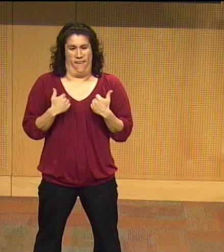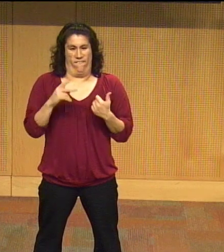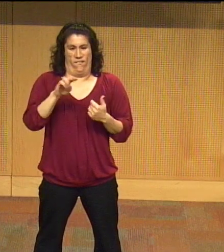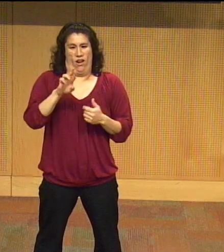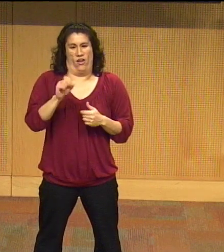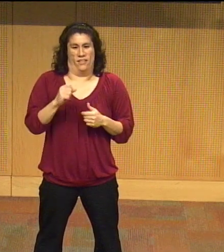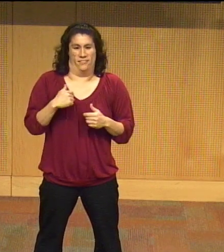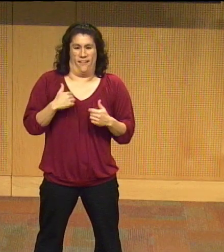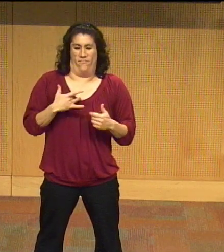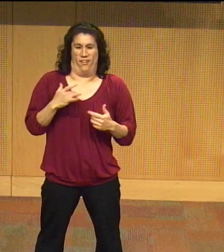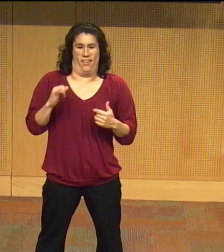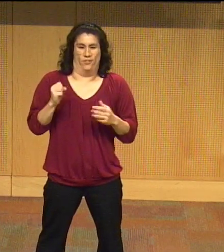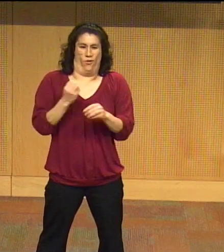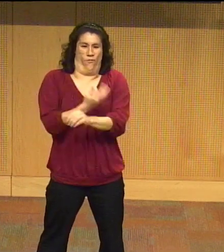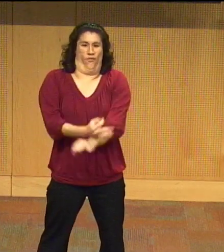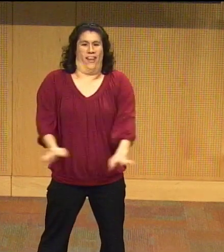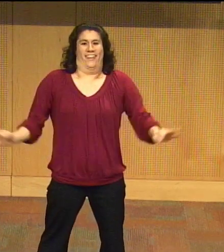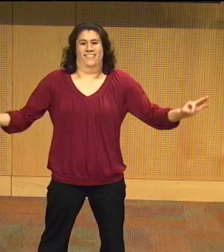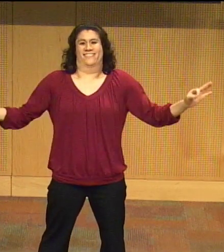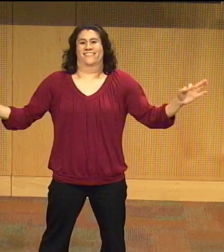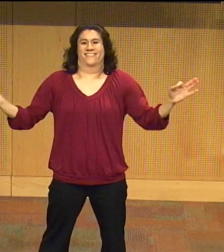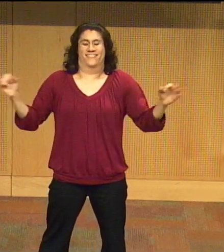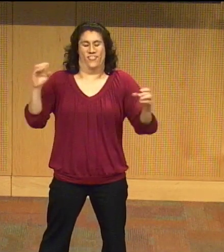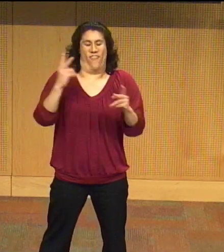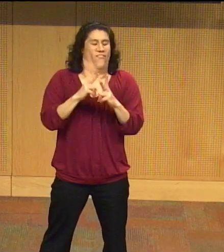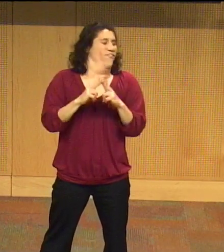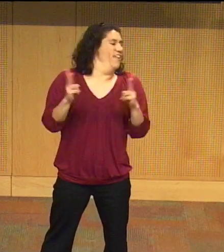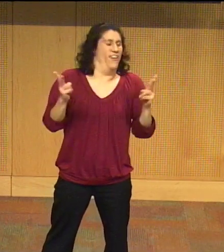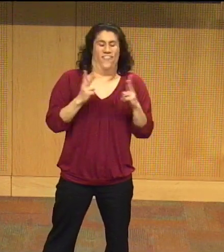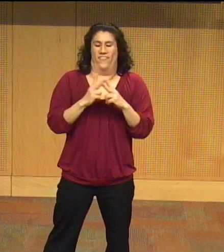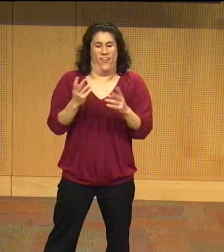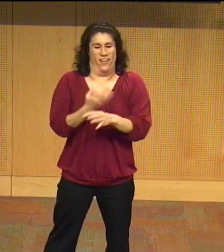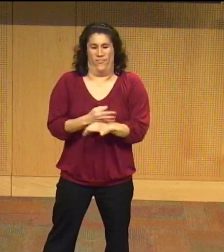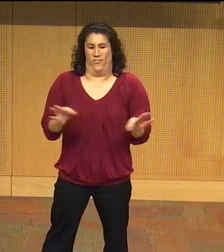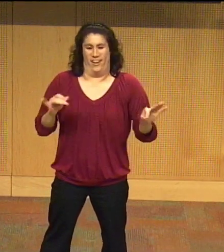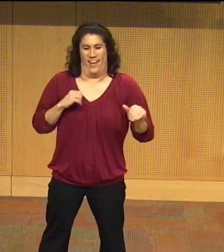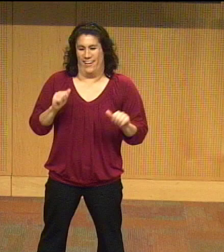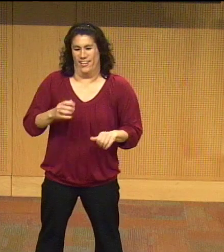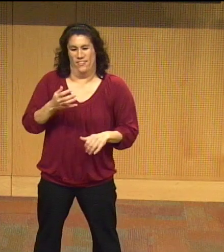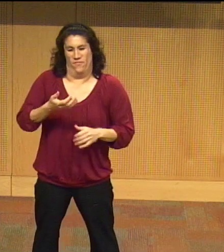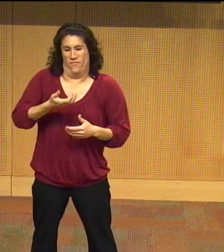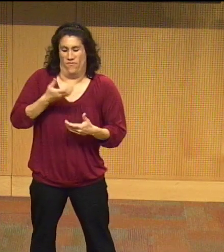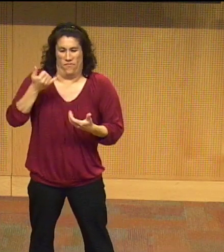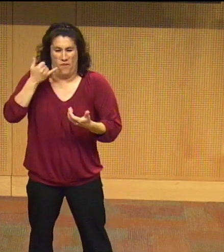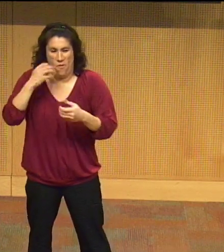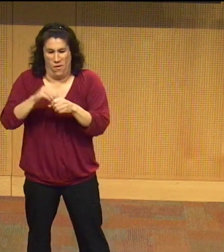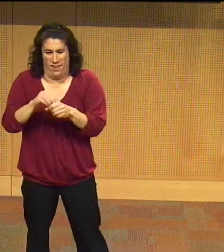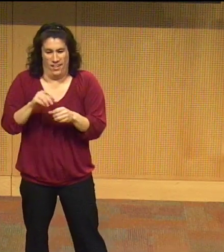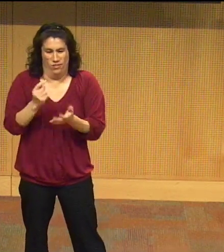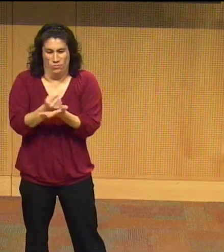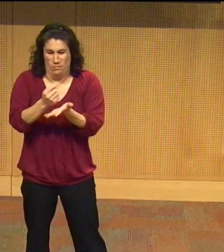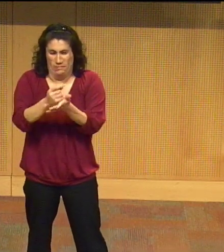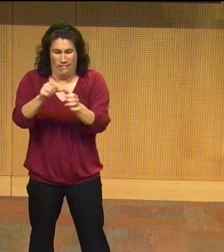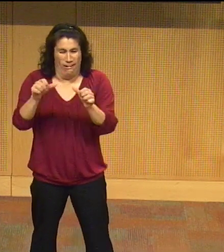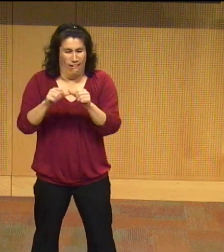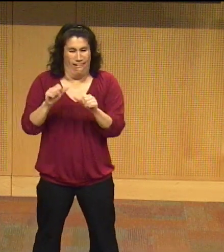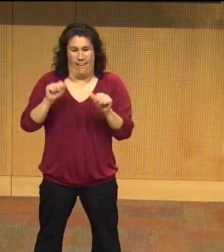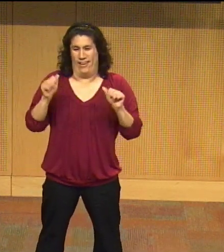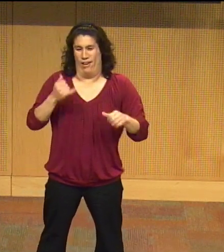nice changes. Now we've got the video relay service and everything is free and it's accessible, and I've got mobile access. I can have